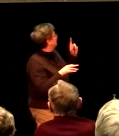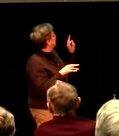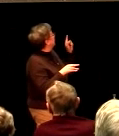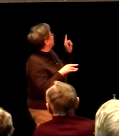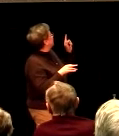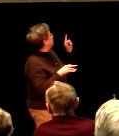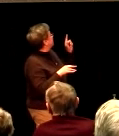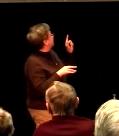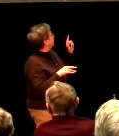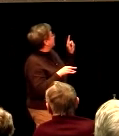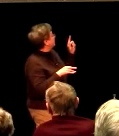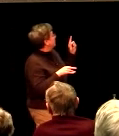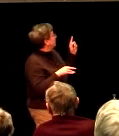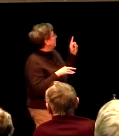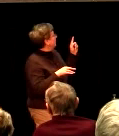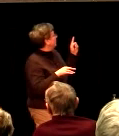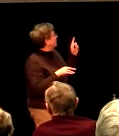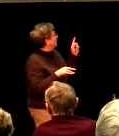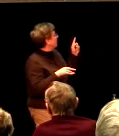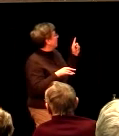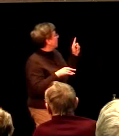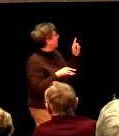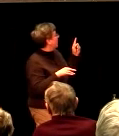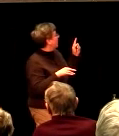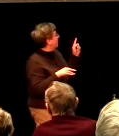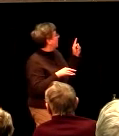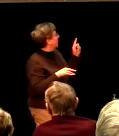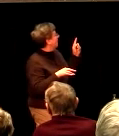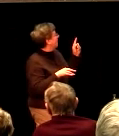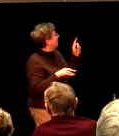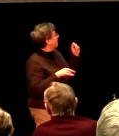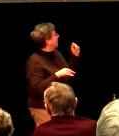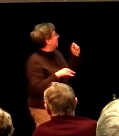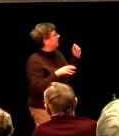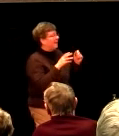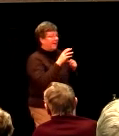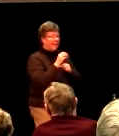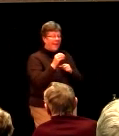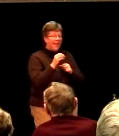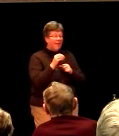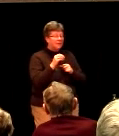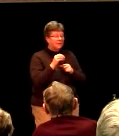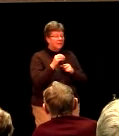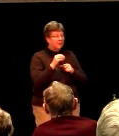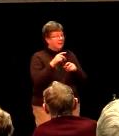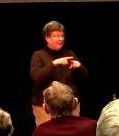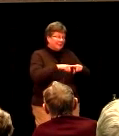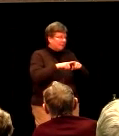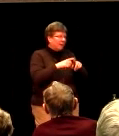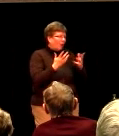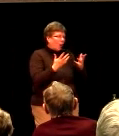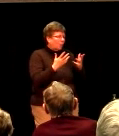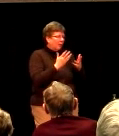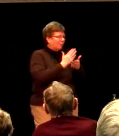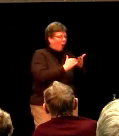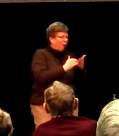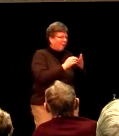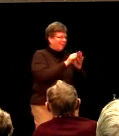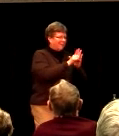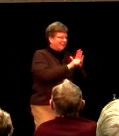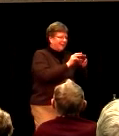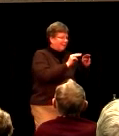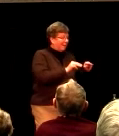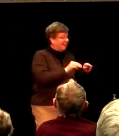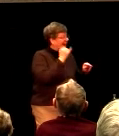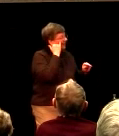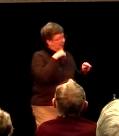and the Atlantic Meridional Oscillation. And notice, depending on what part of the state of Montana you look at, but if we're